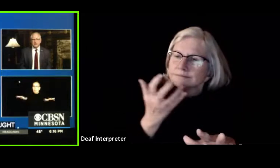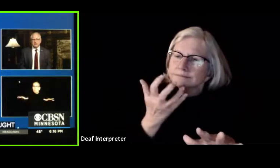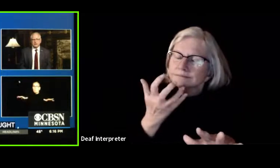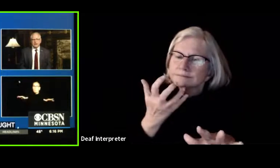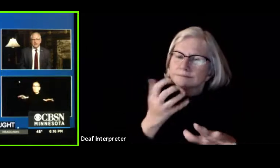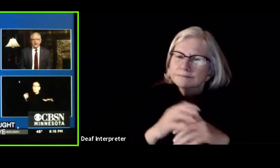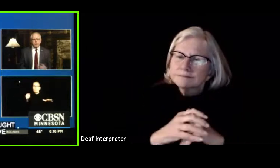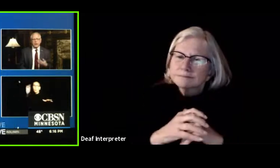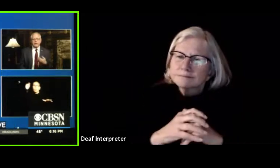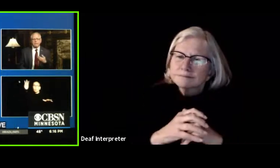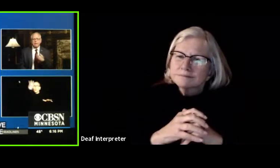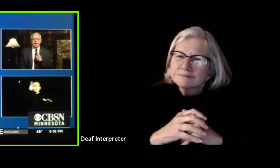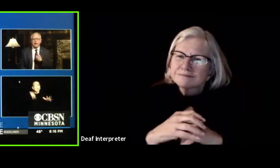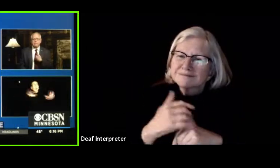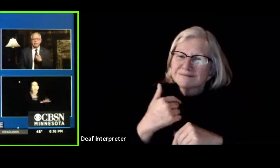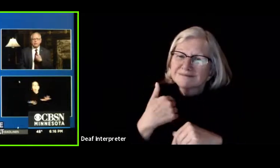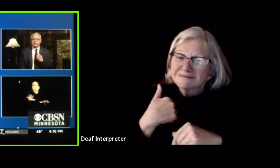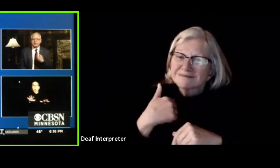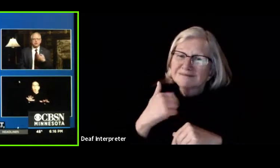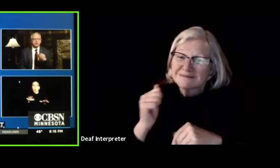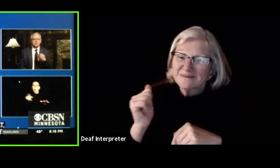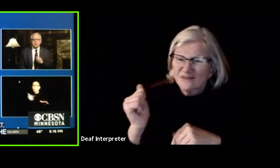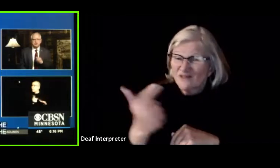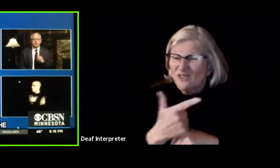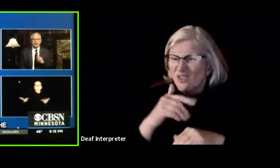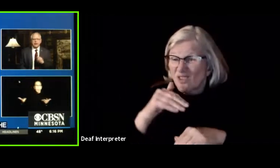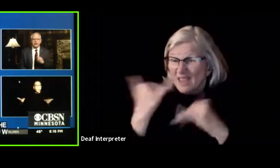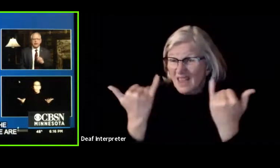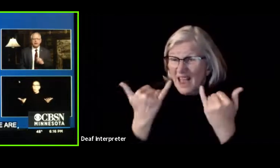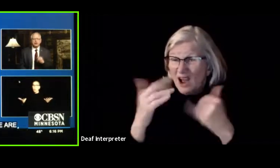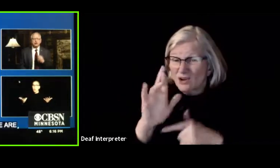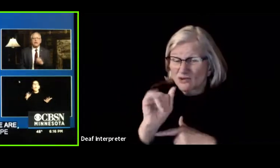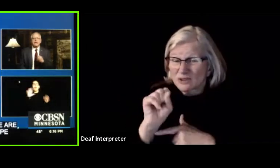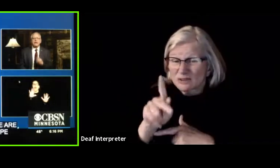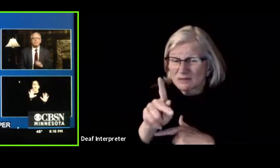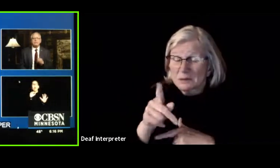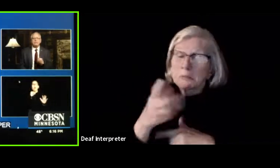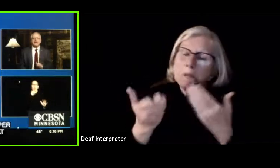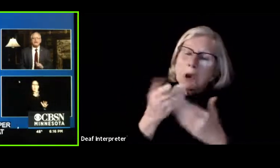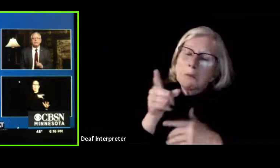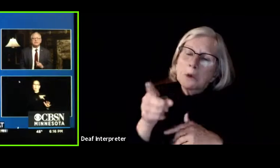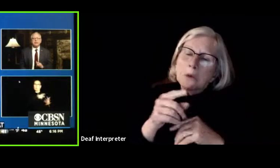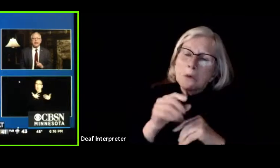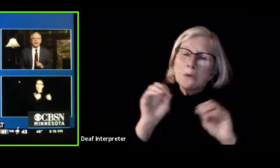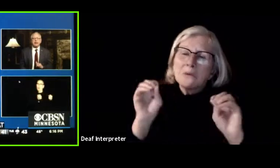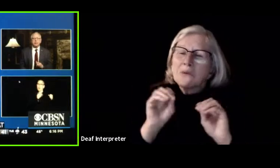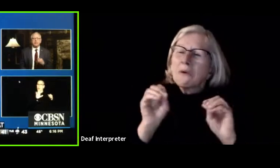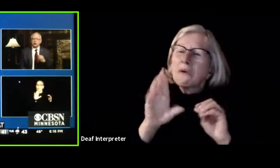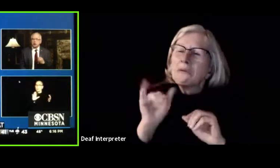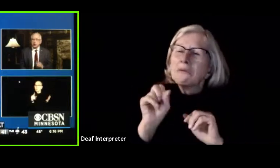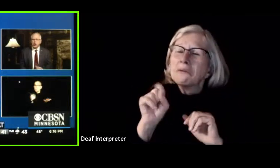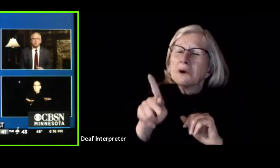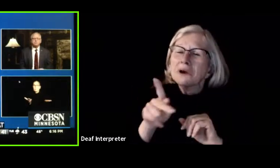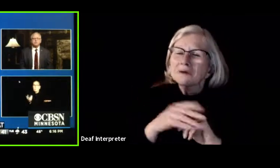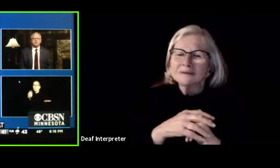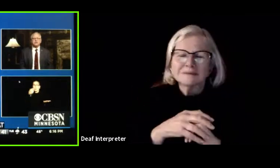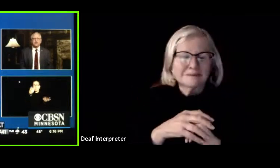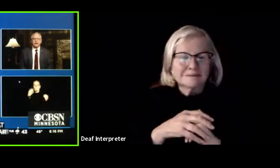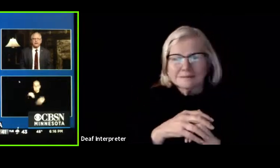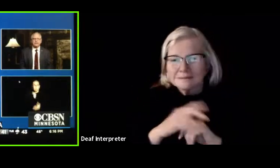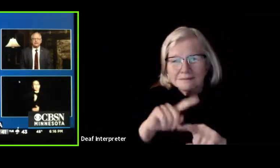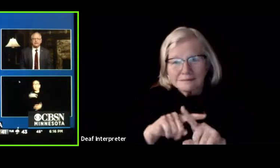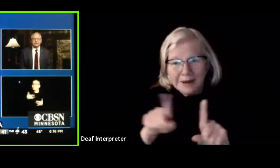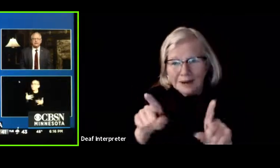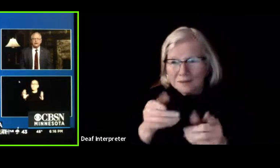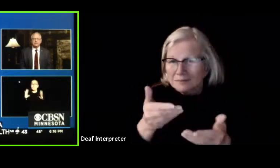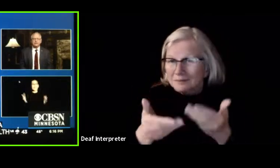at risk. And while it might not be a risk to your personal health, you may even be asymptomatic, which a large percentage of our